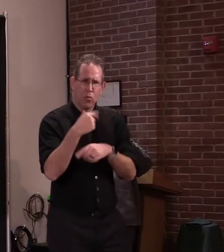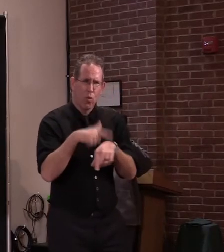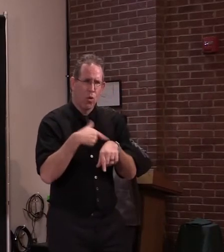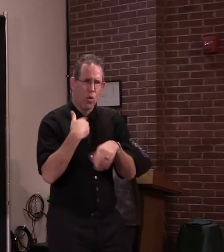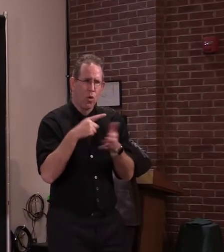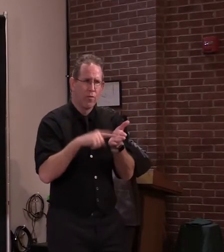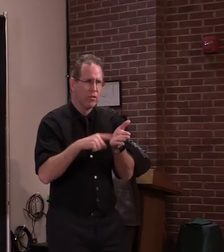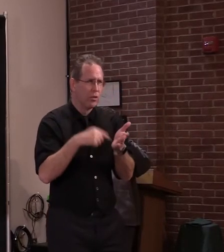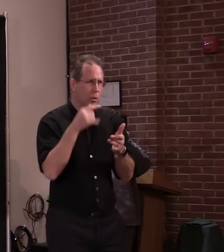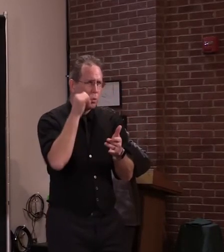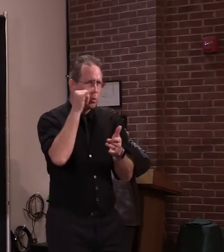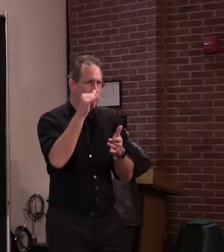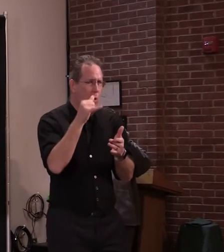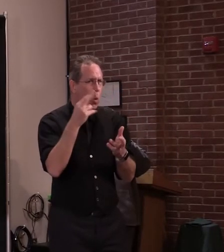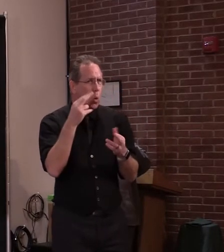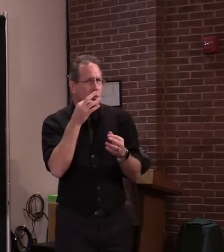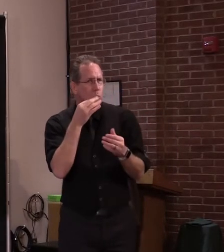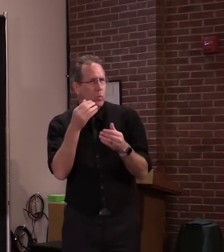something.